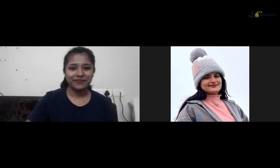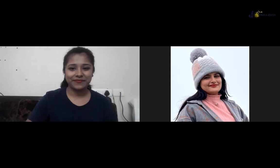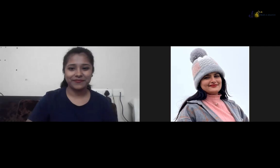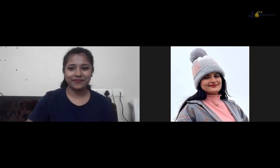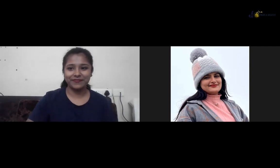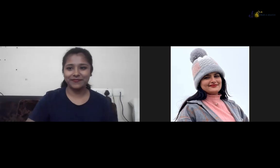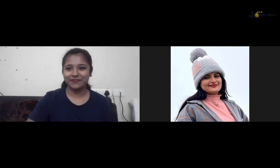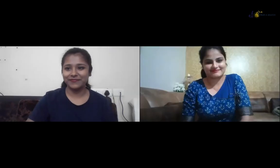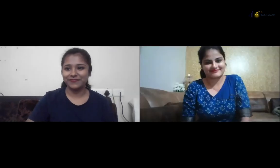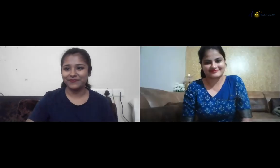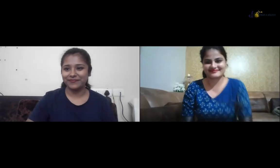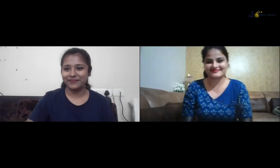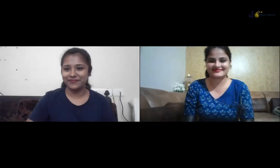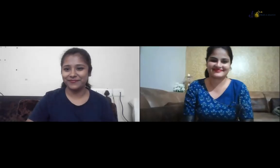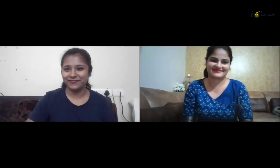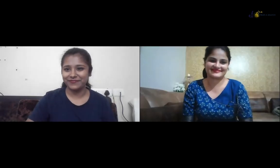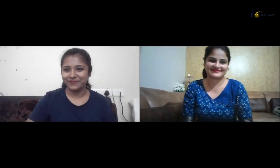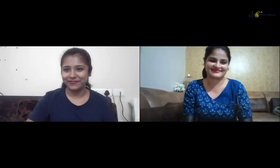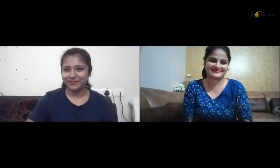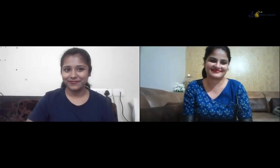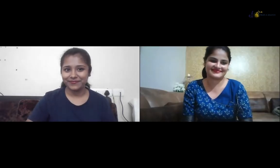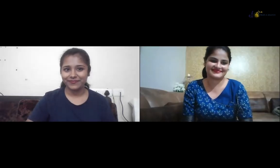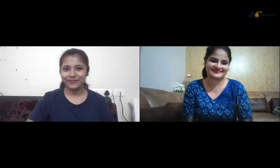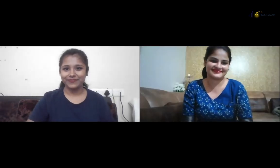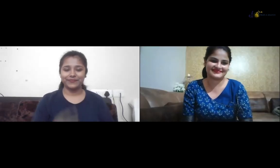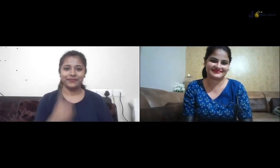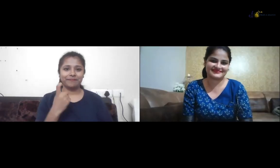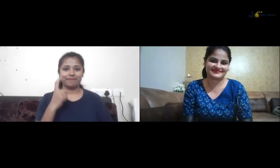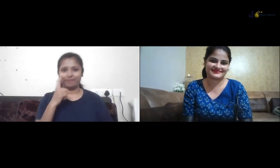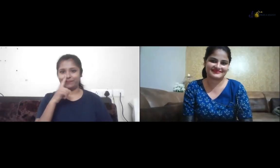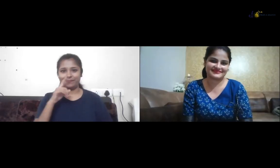We would like to have Sudamni now and Kavi.